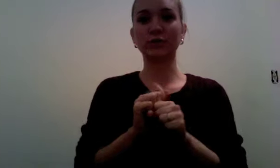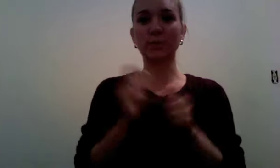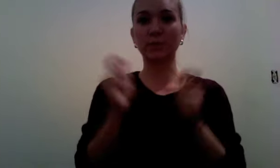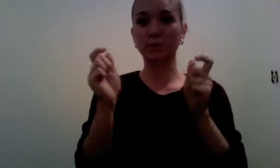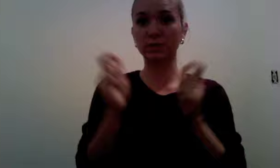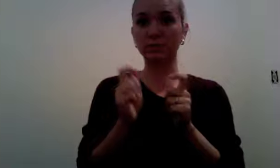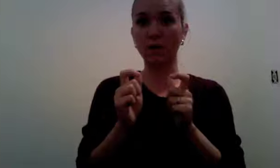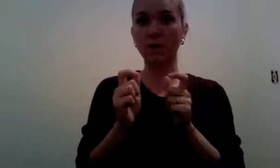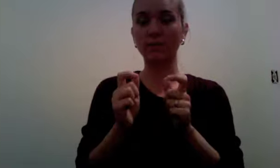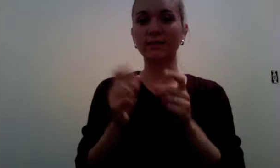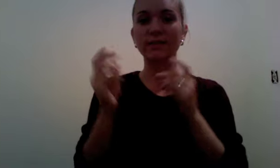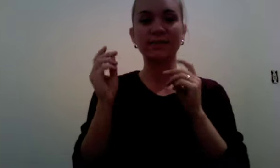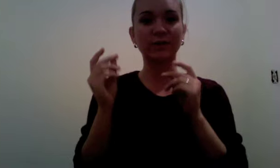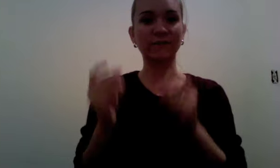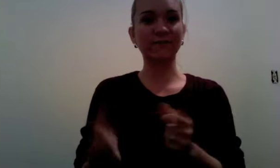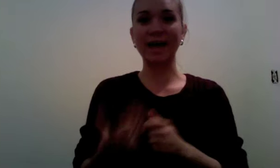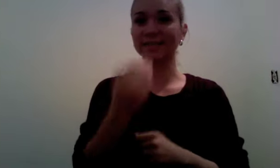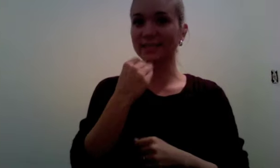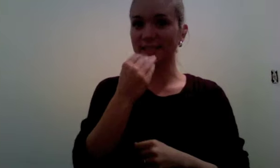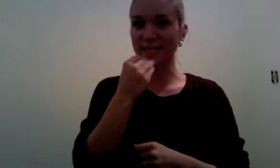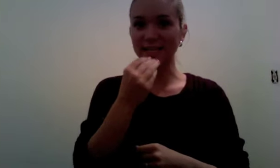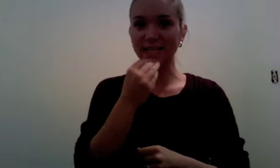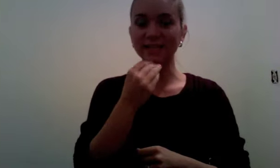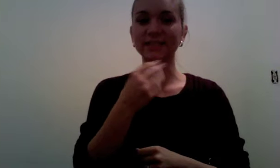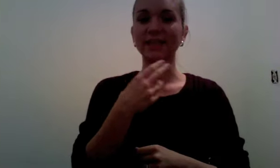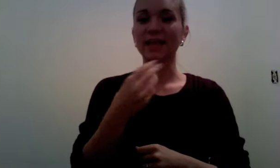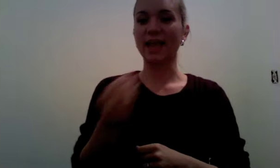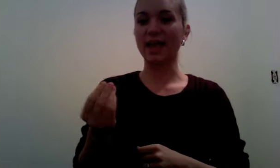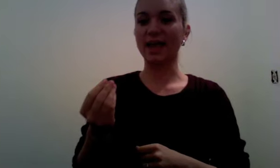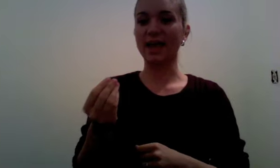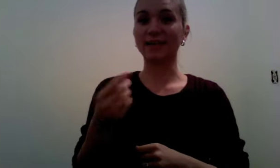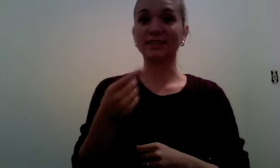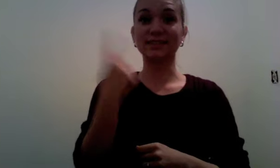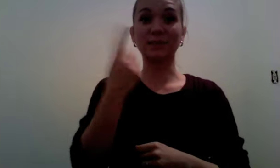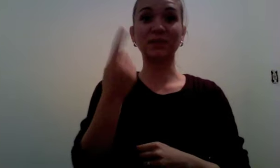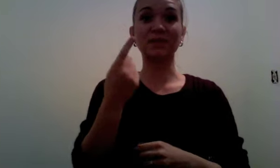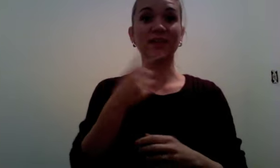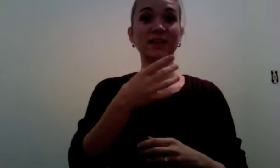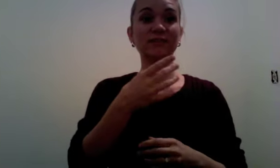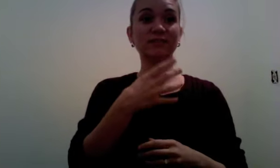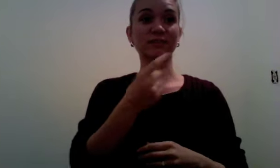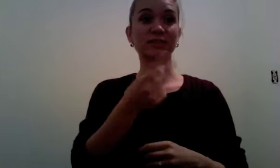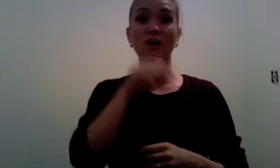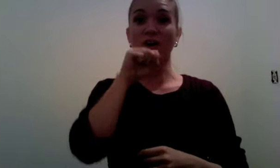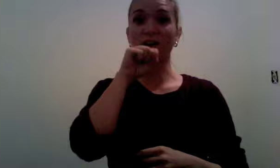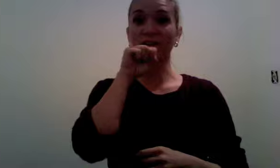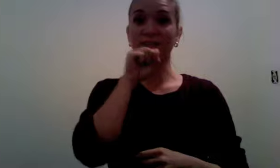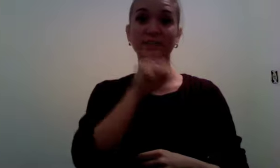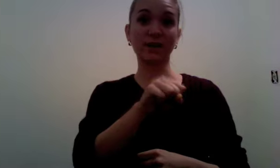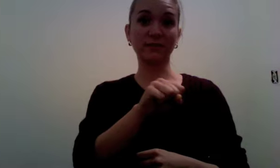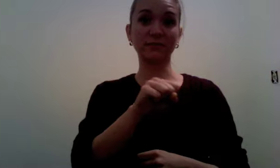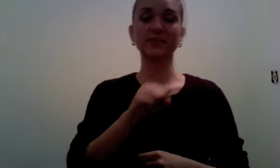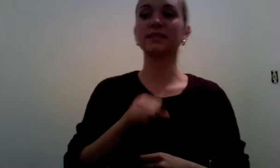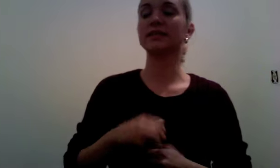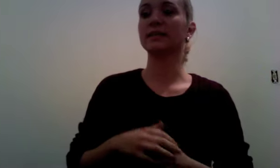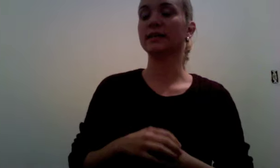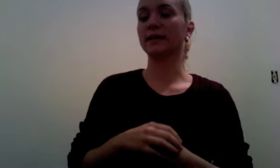that they're small, they're fast to eat, and something that the dog loves.